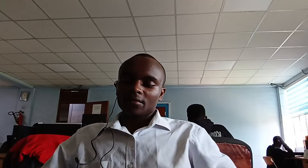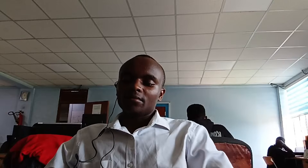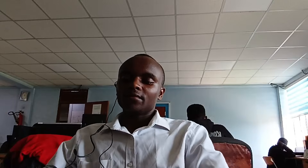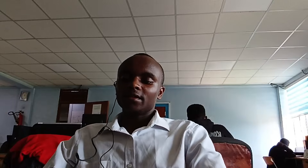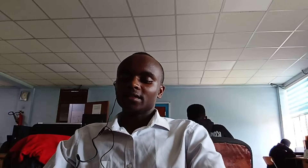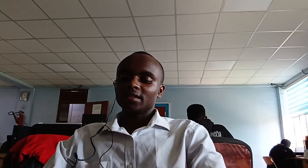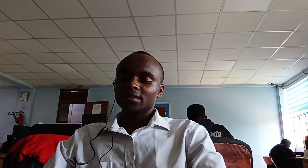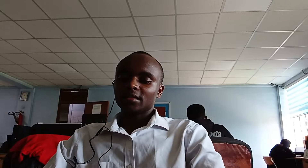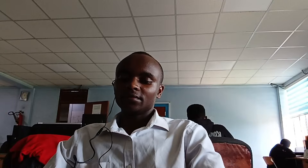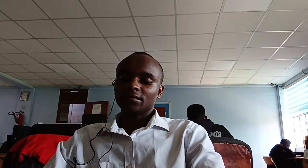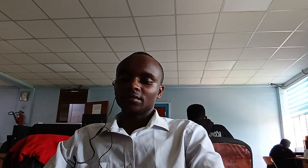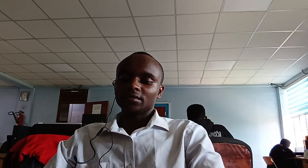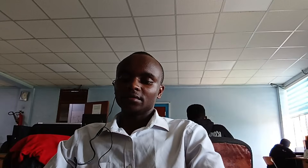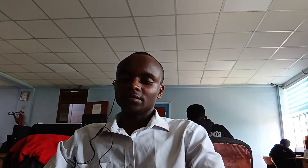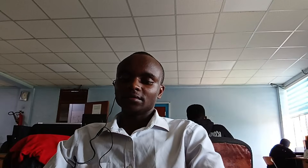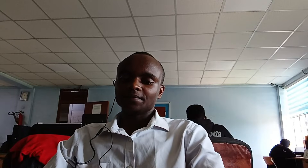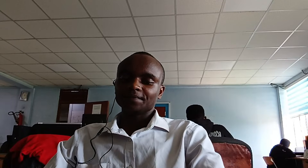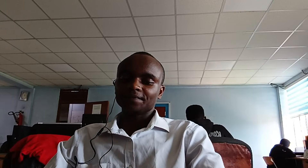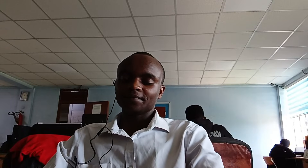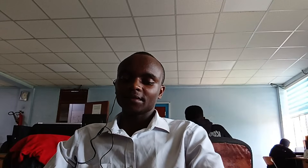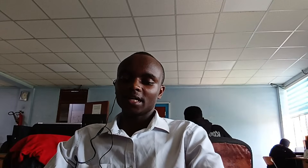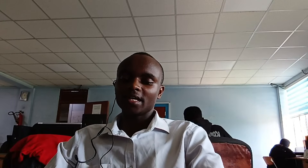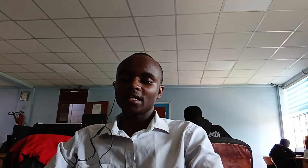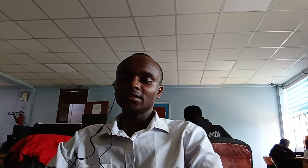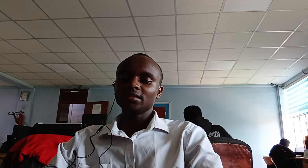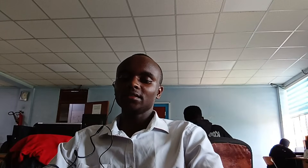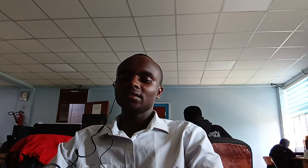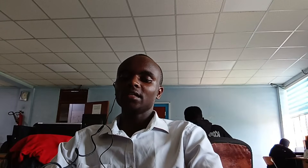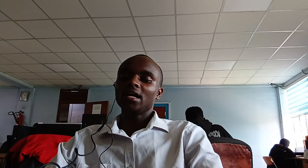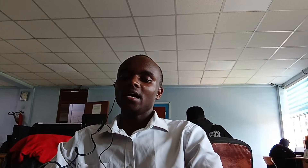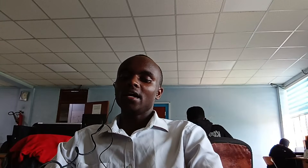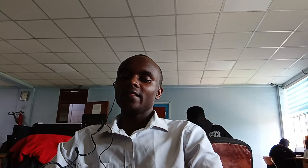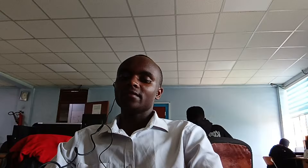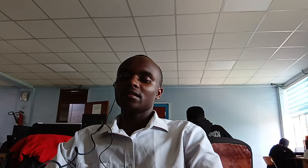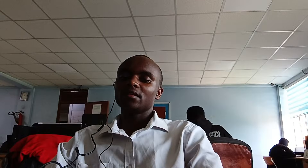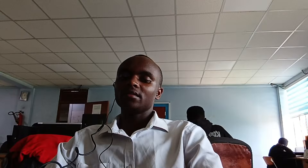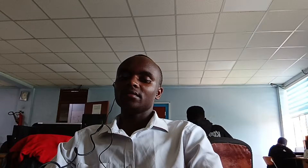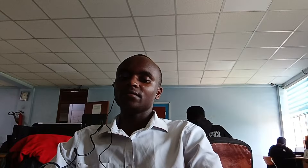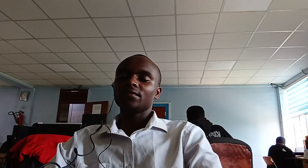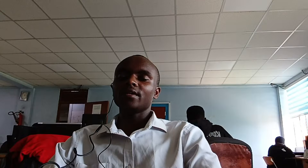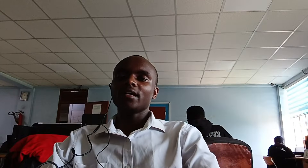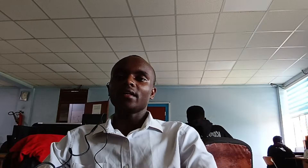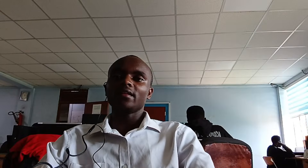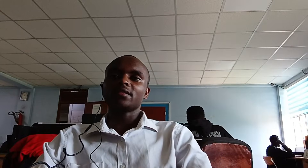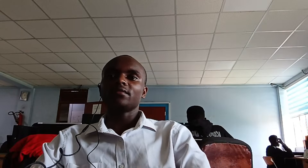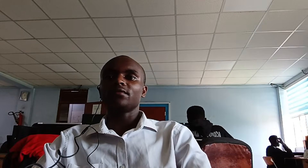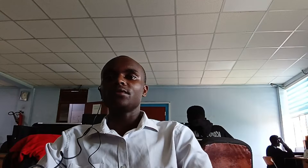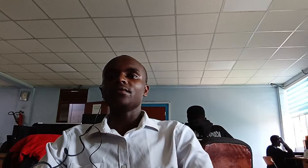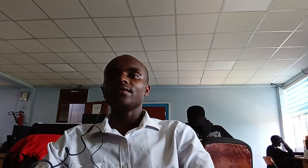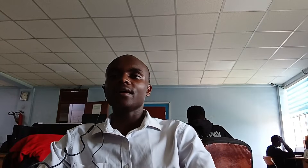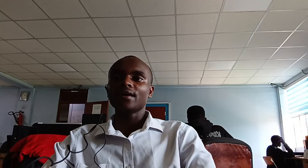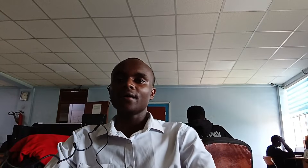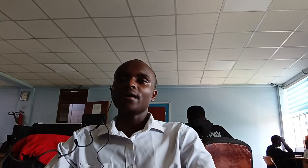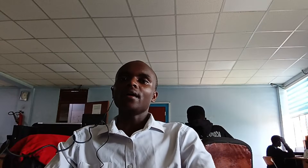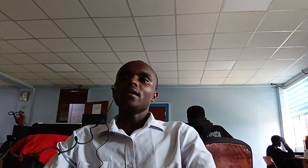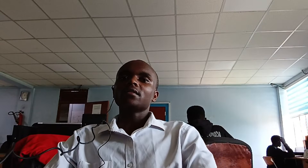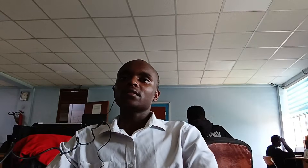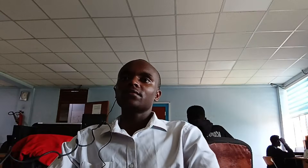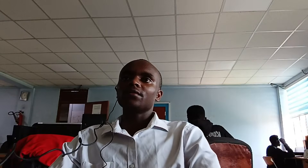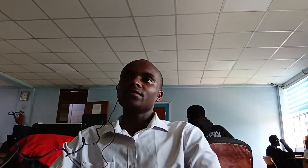you've got the sign for young, the sign for young, and the sign for youth. Sign for youth and the